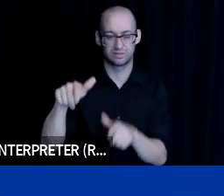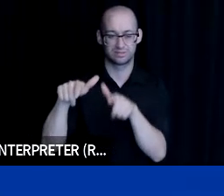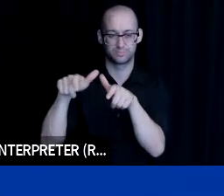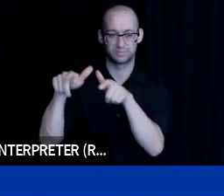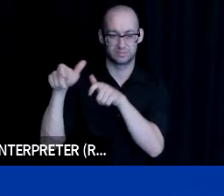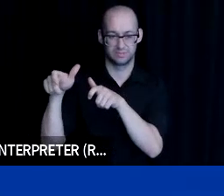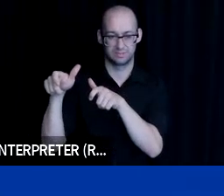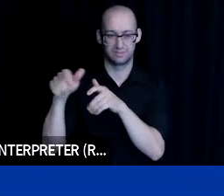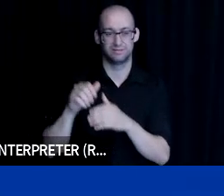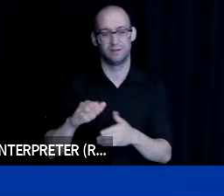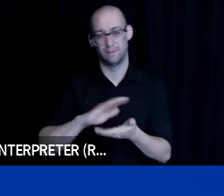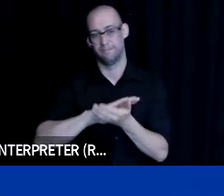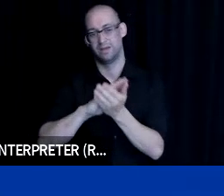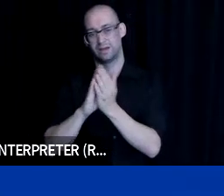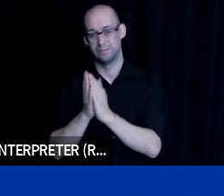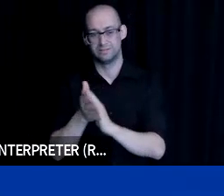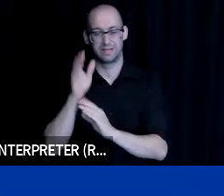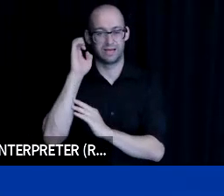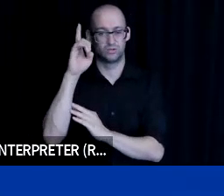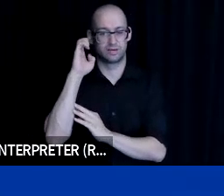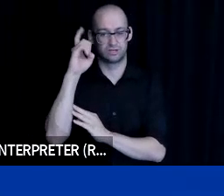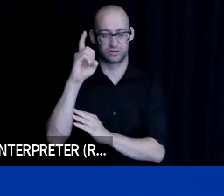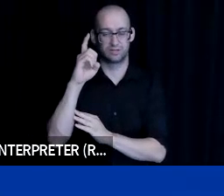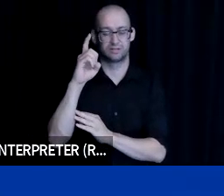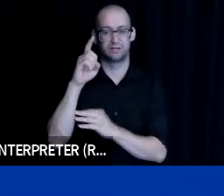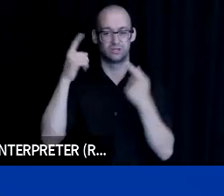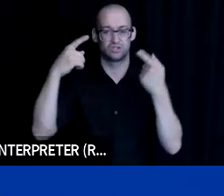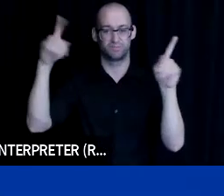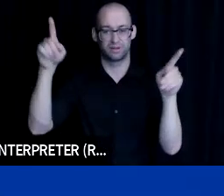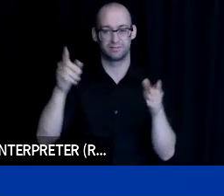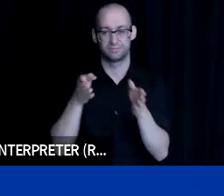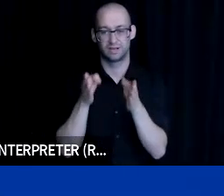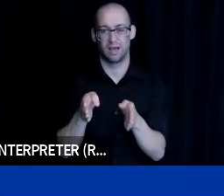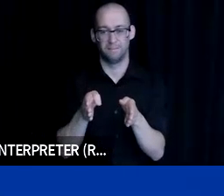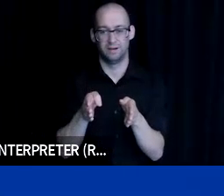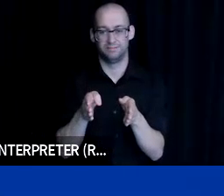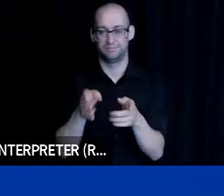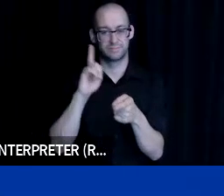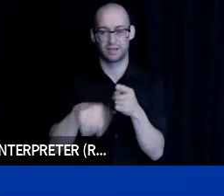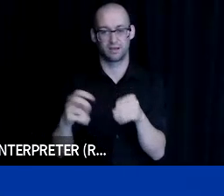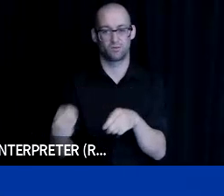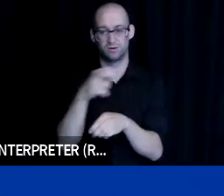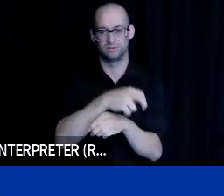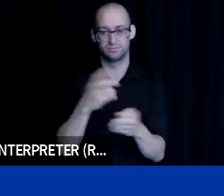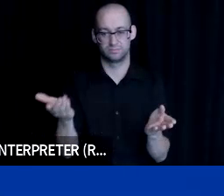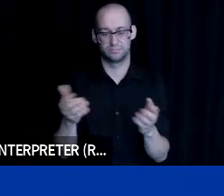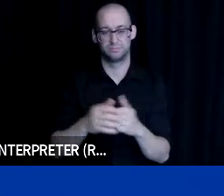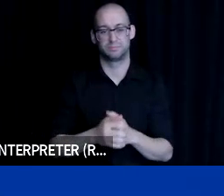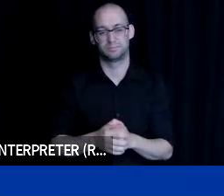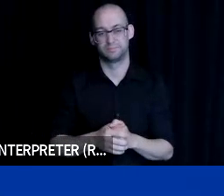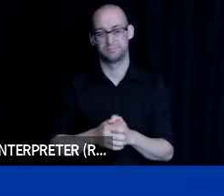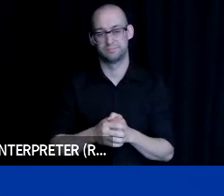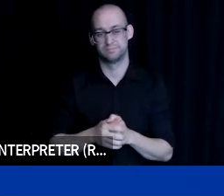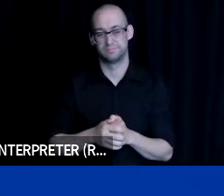really impacts achievement gaps in education. insufficient network speed. So